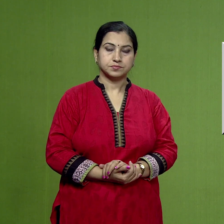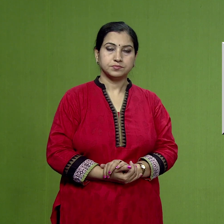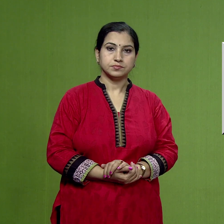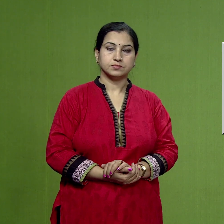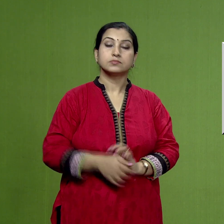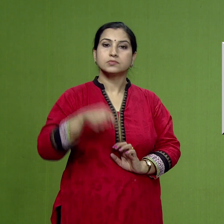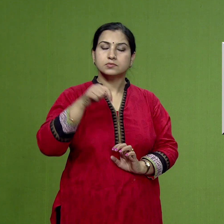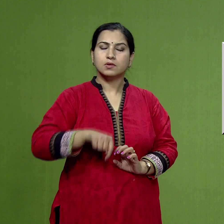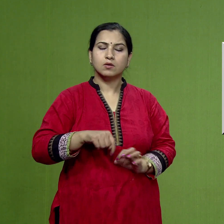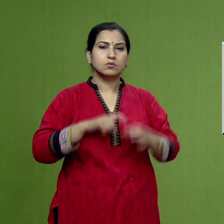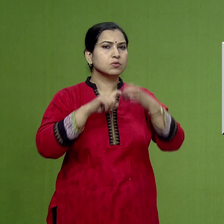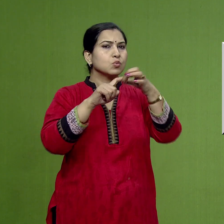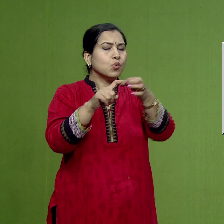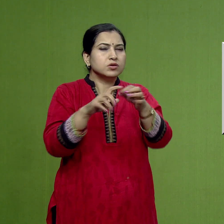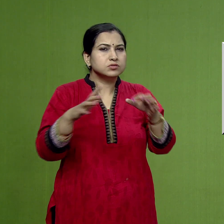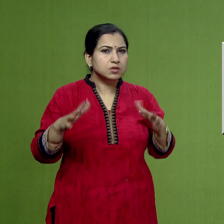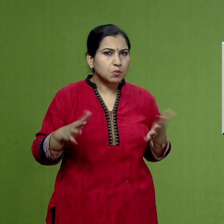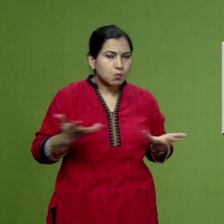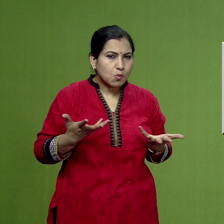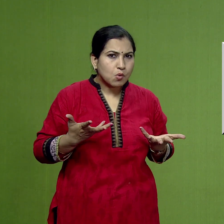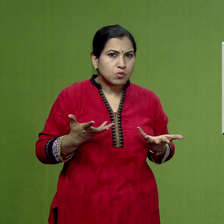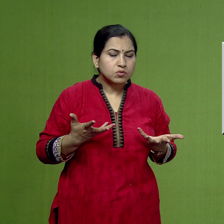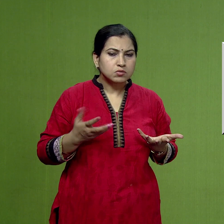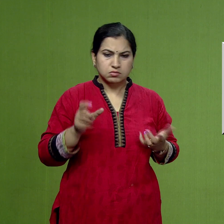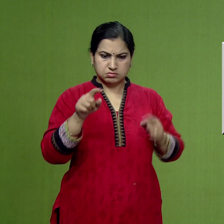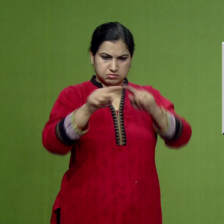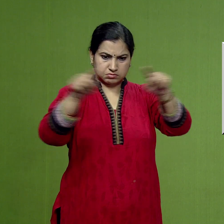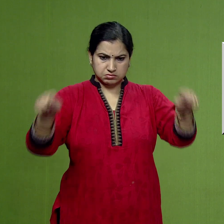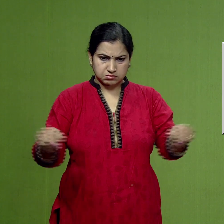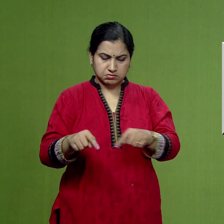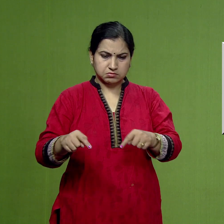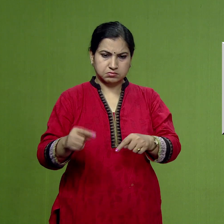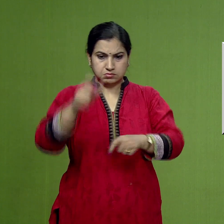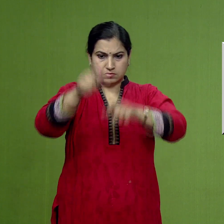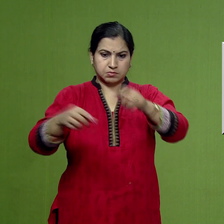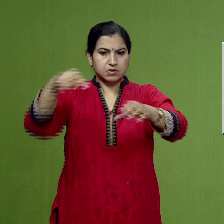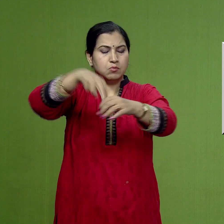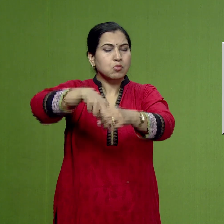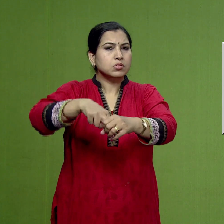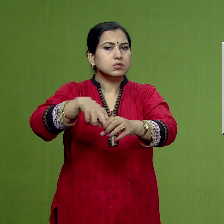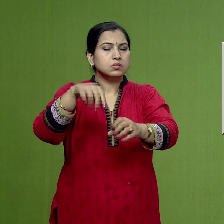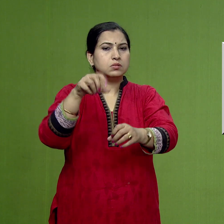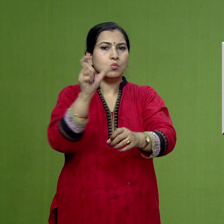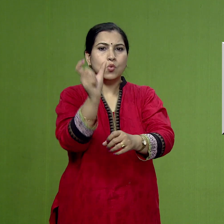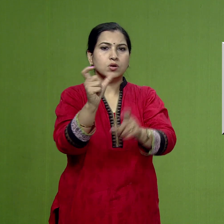Now the question arises, what is this density of population?